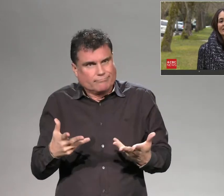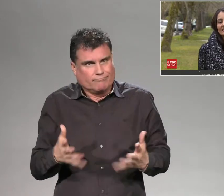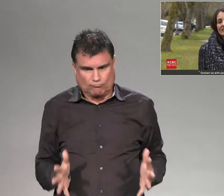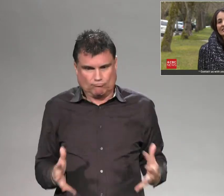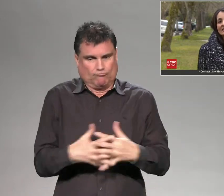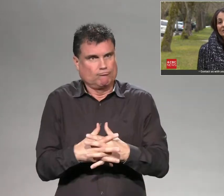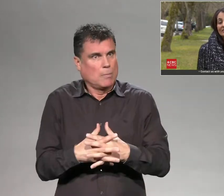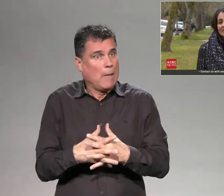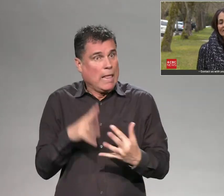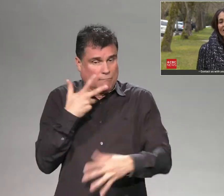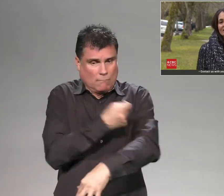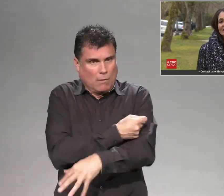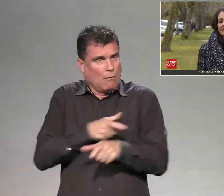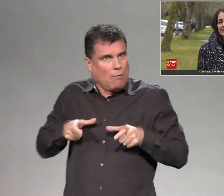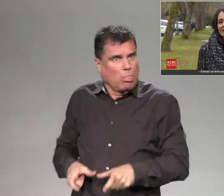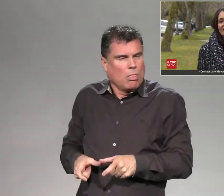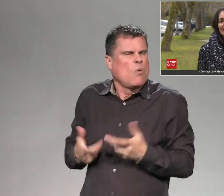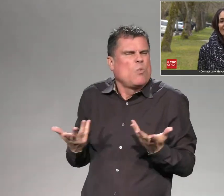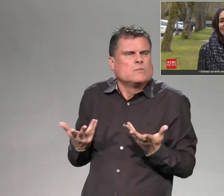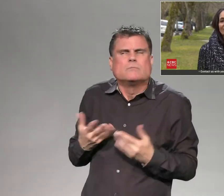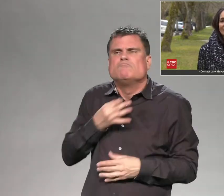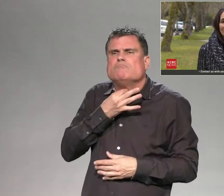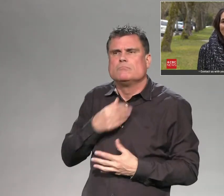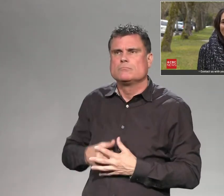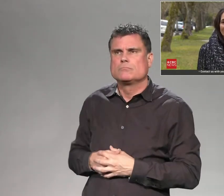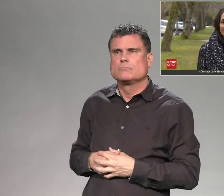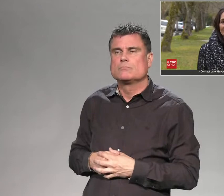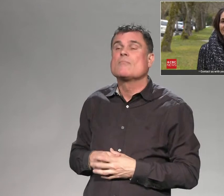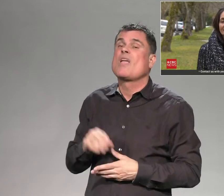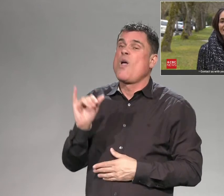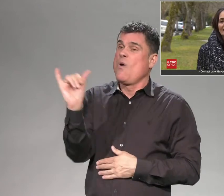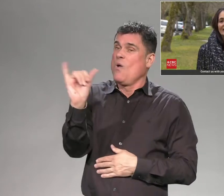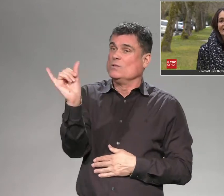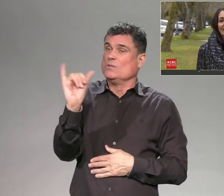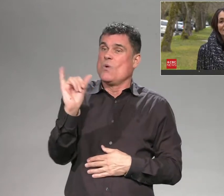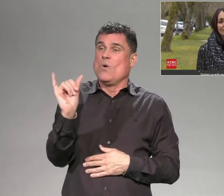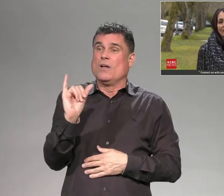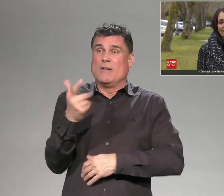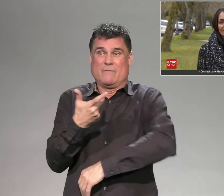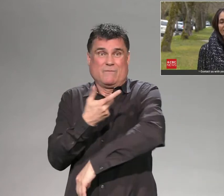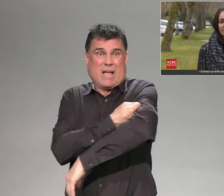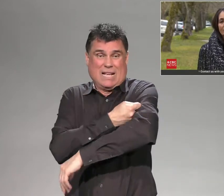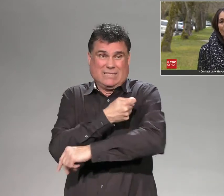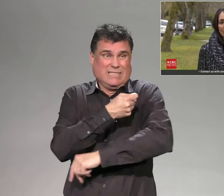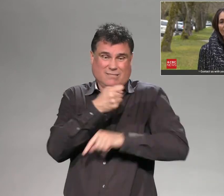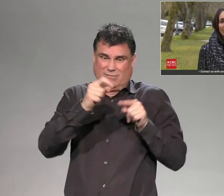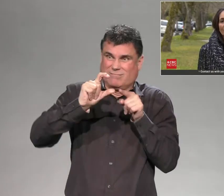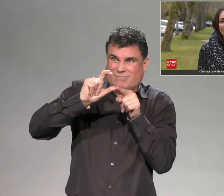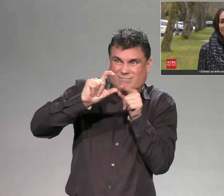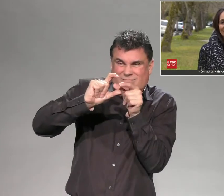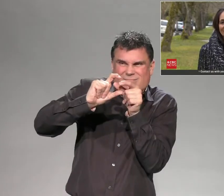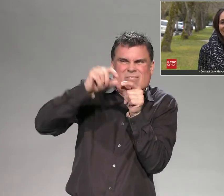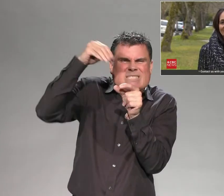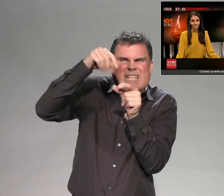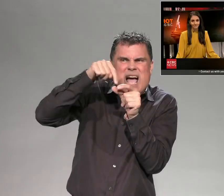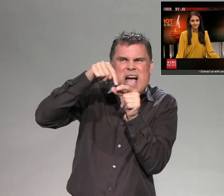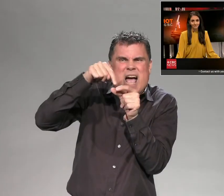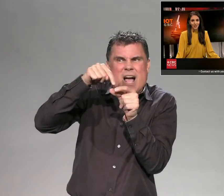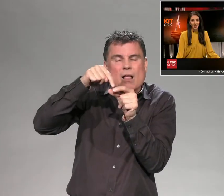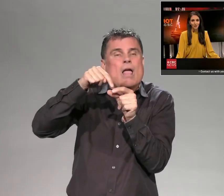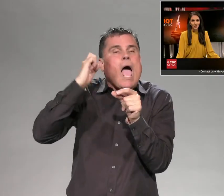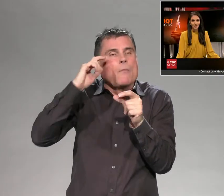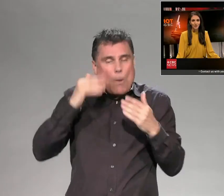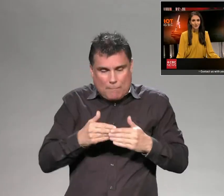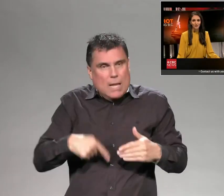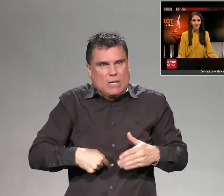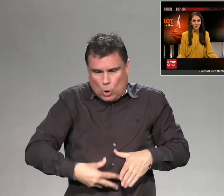this vaccine, or does the vaccine contain any fetal product? Does it contain any animal products such as pork or beef?